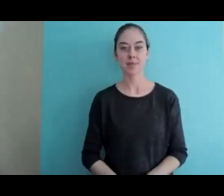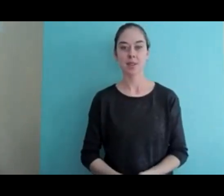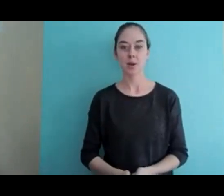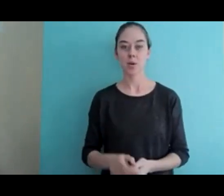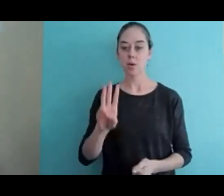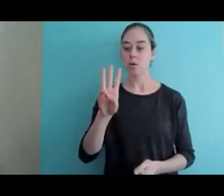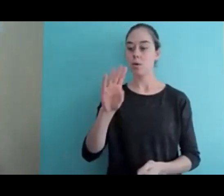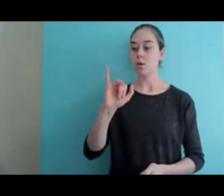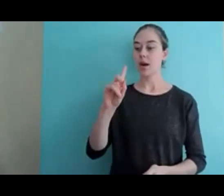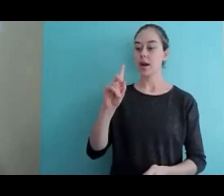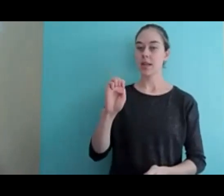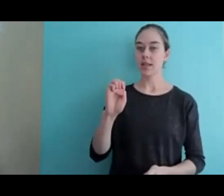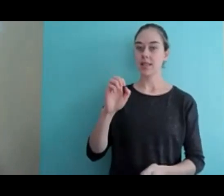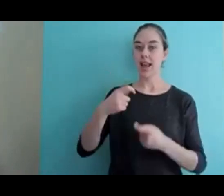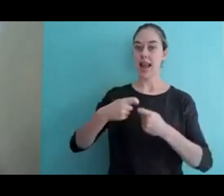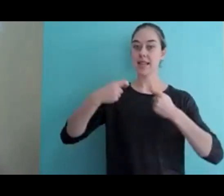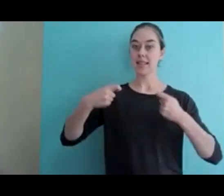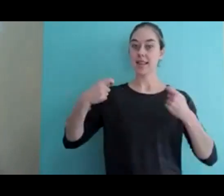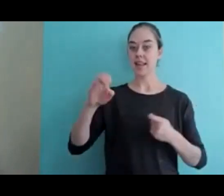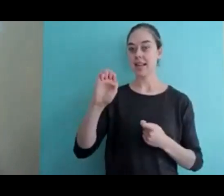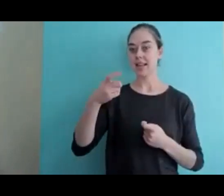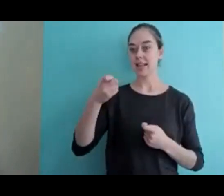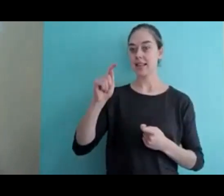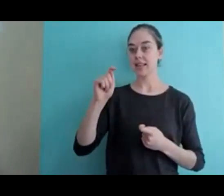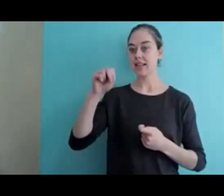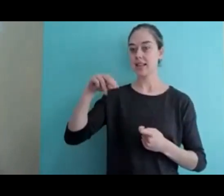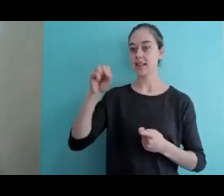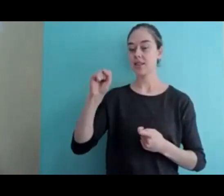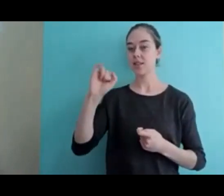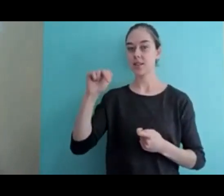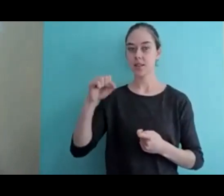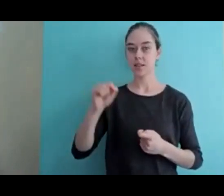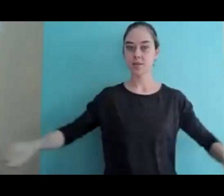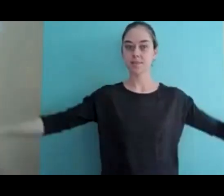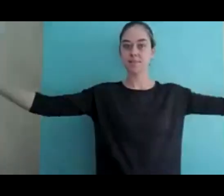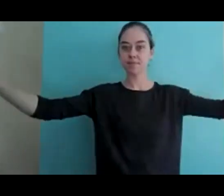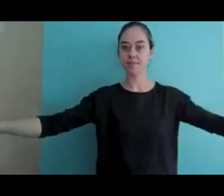extensions. Wide extensions. Here we go.